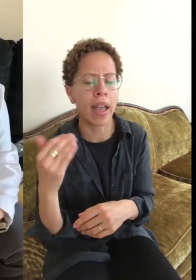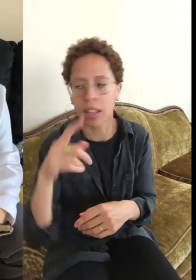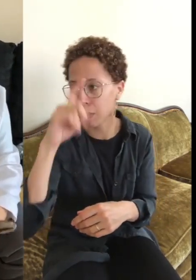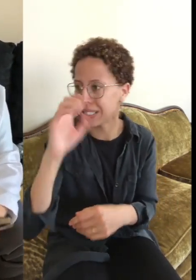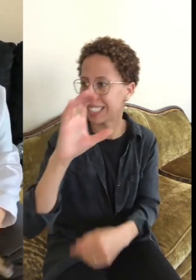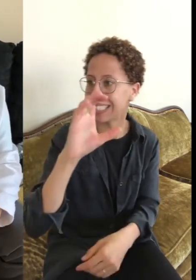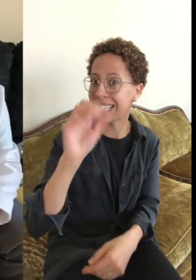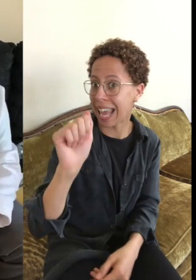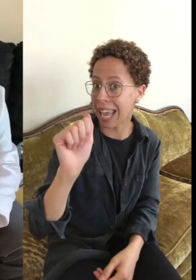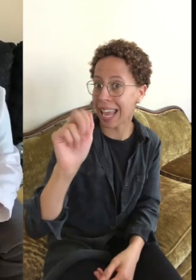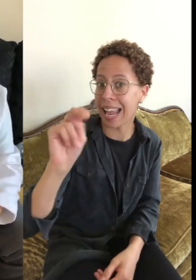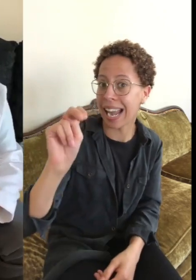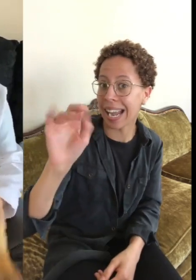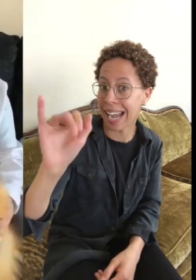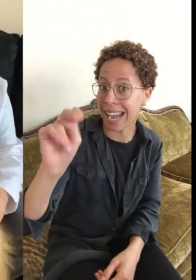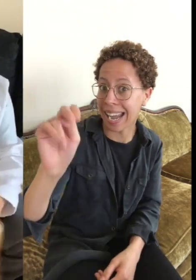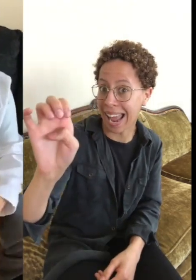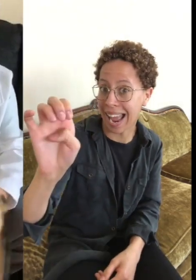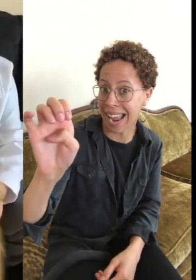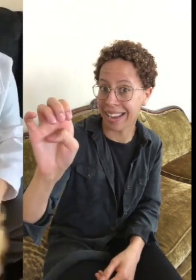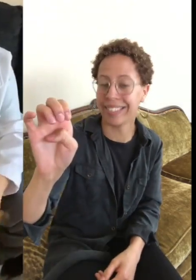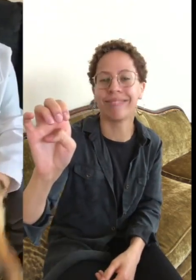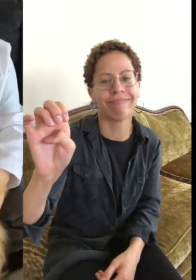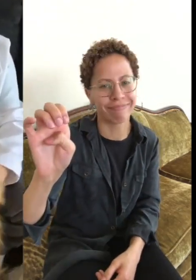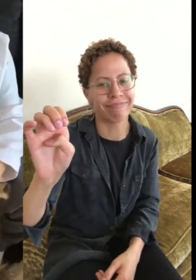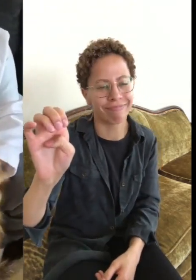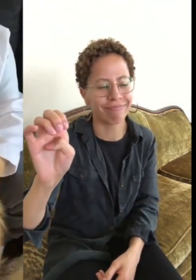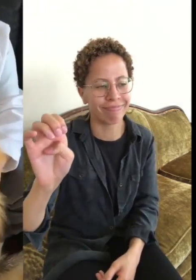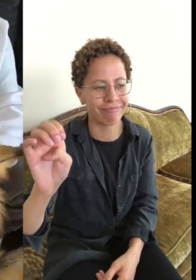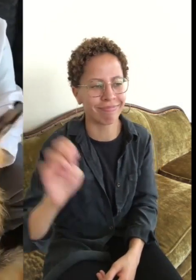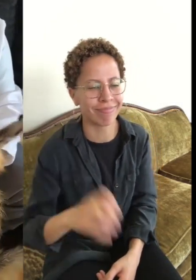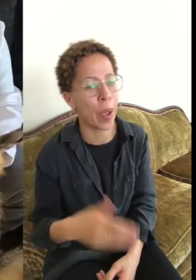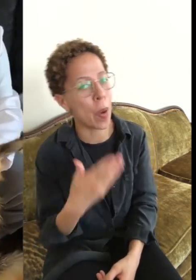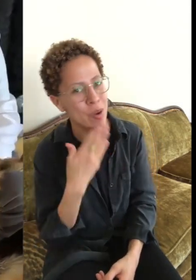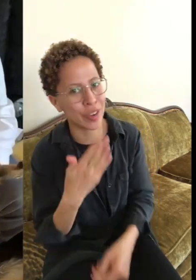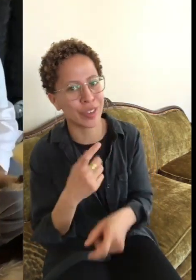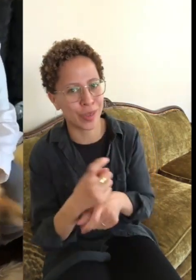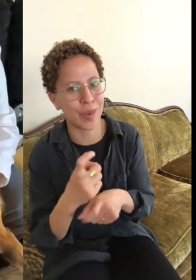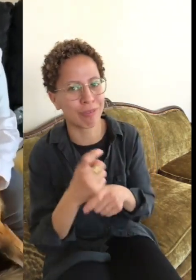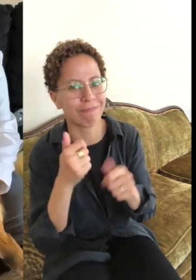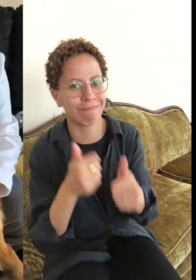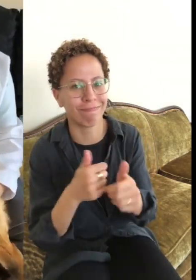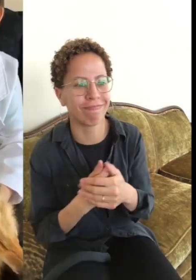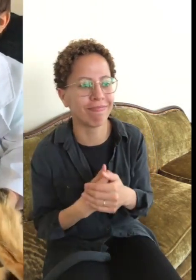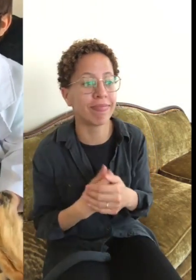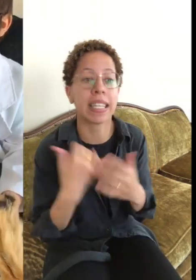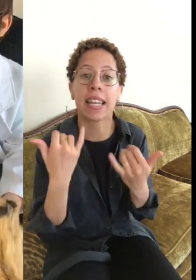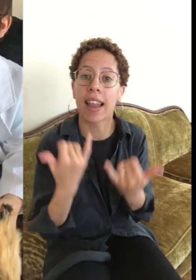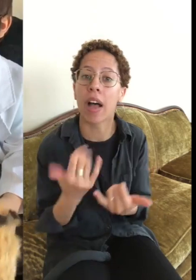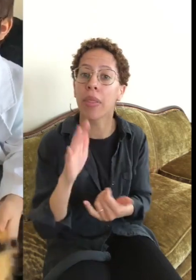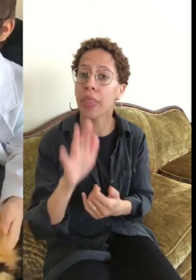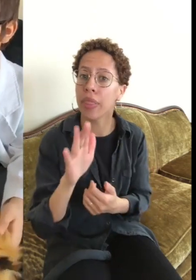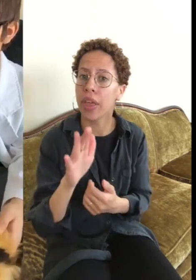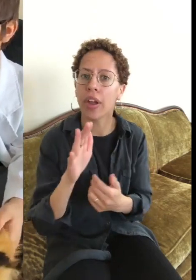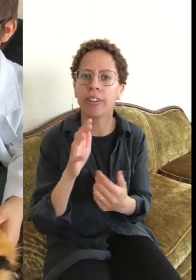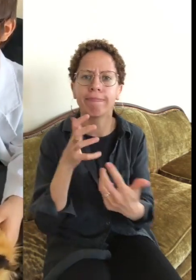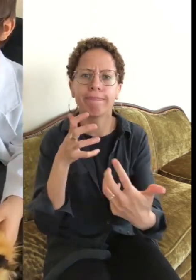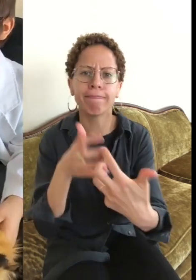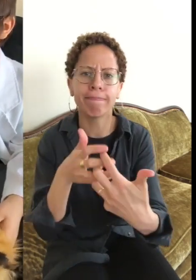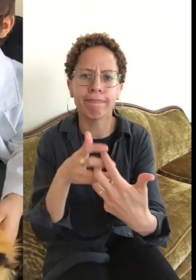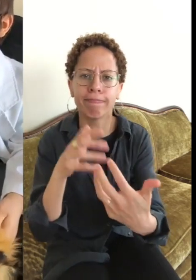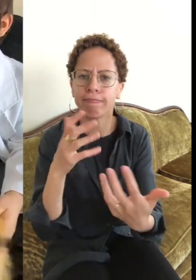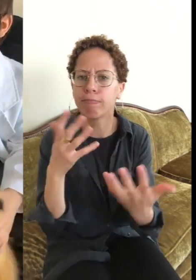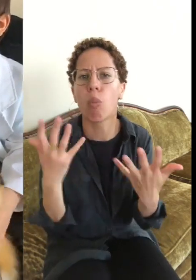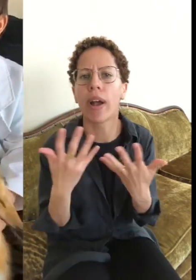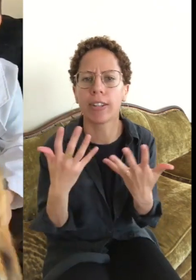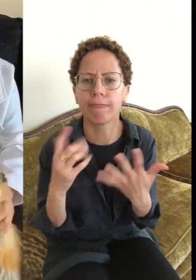canine. Oh, that's a good one, Simon. So what are some adaptations of canines? What do they have as